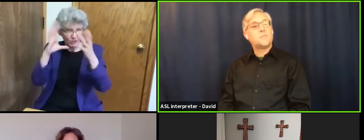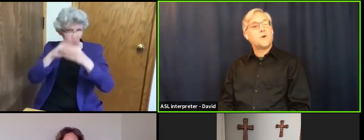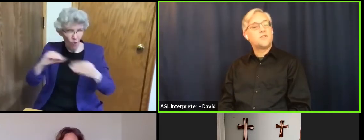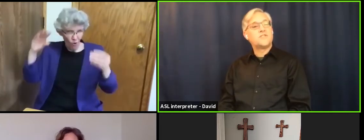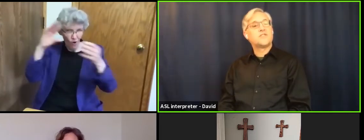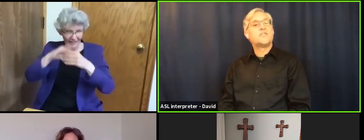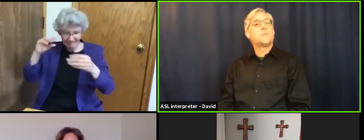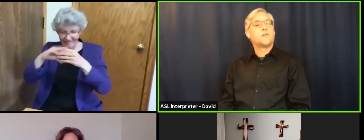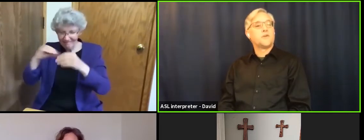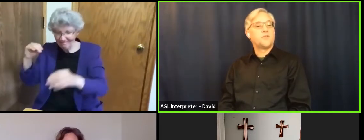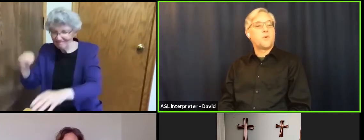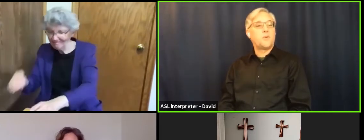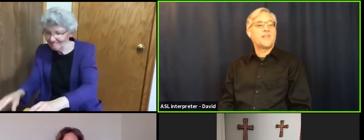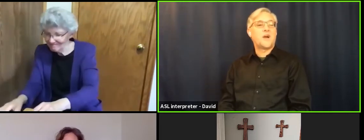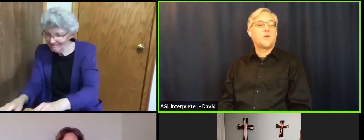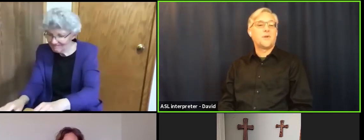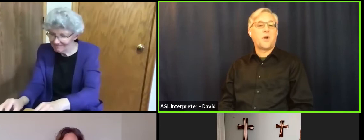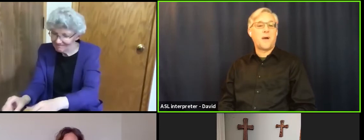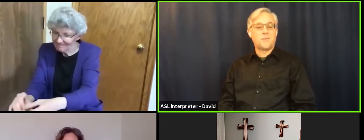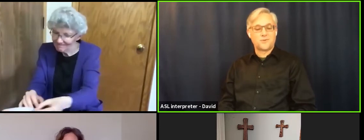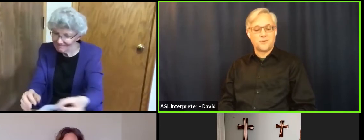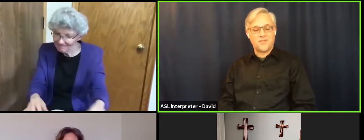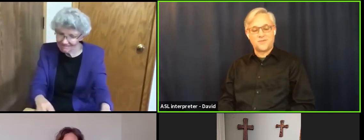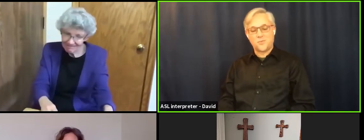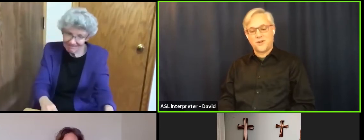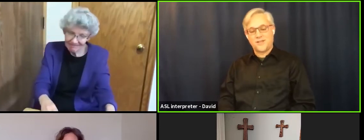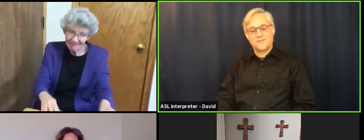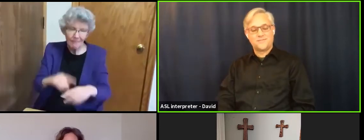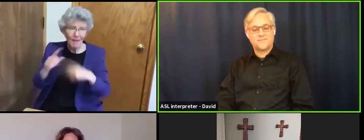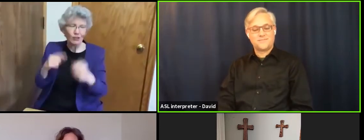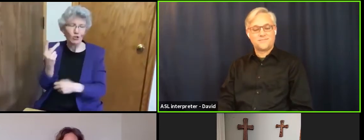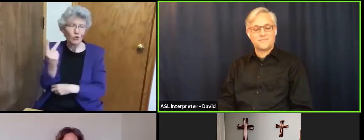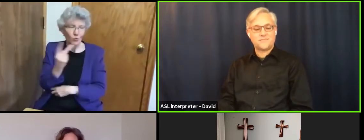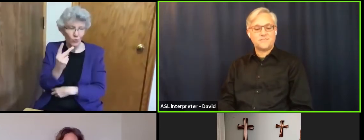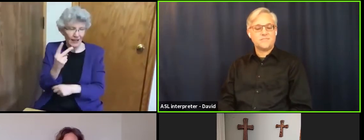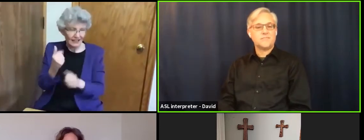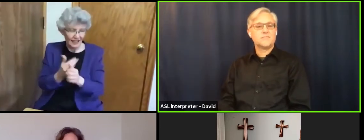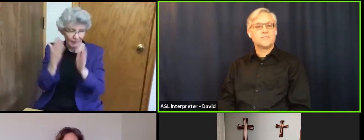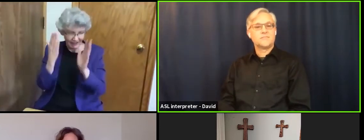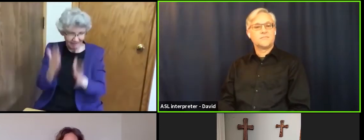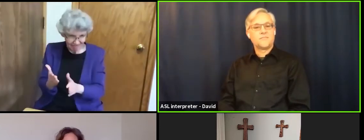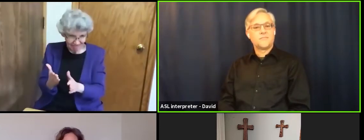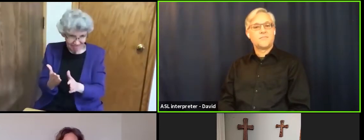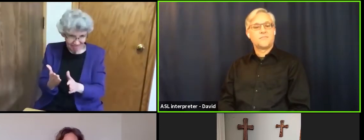And these emotions are similar to what we encounter in our Bible story this morning.